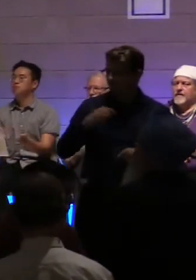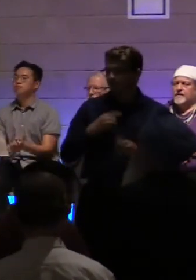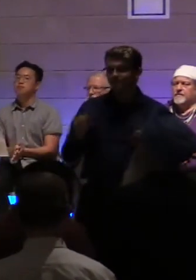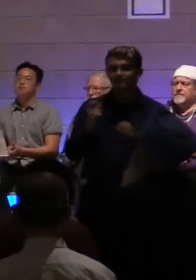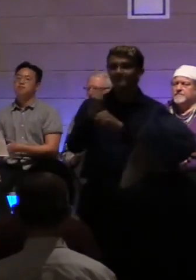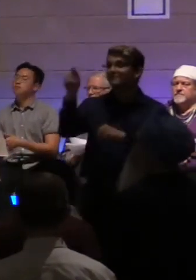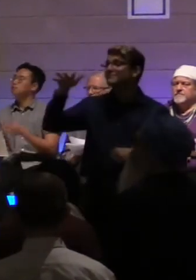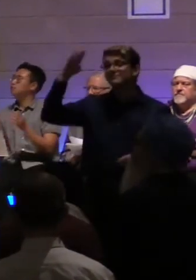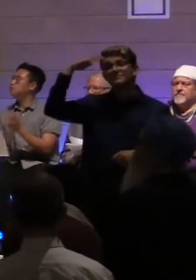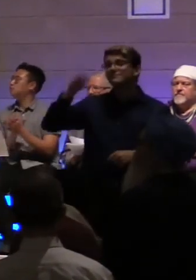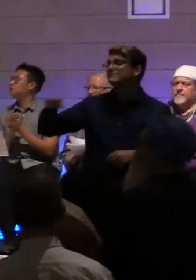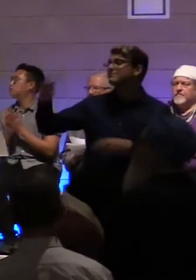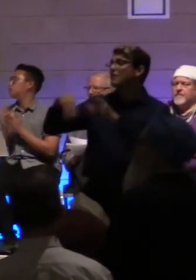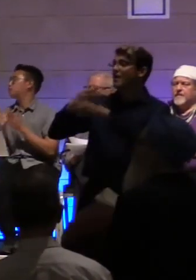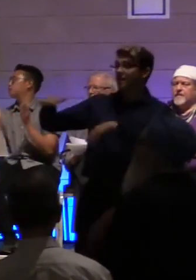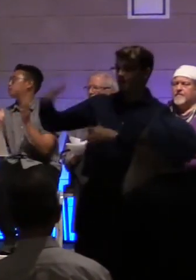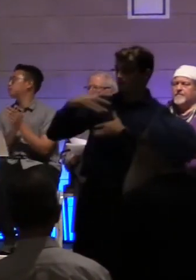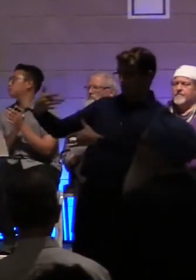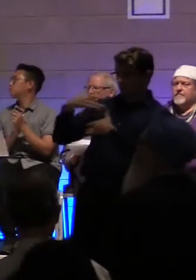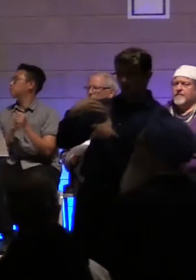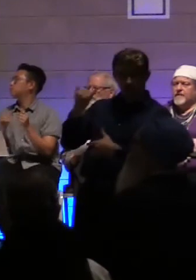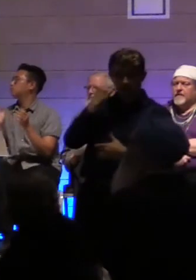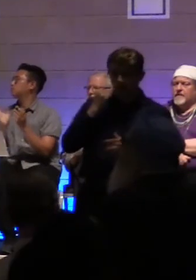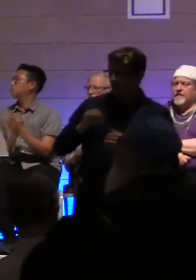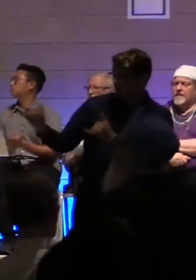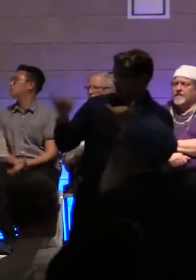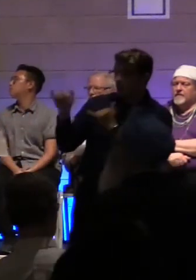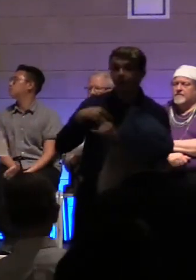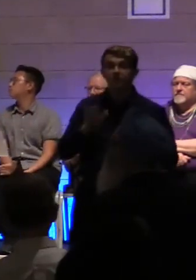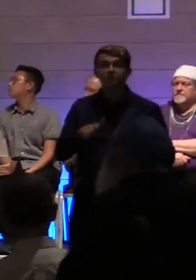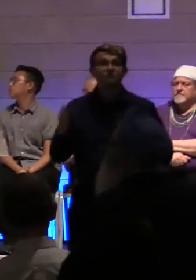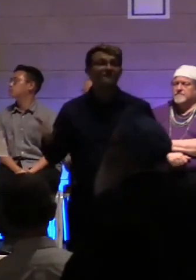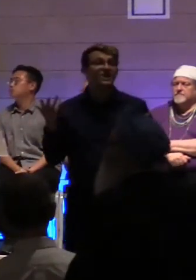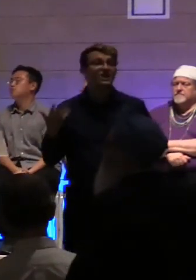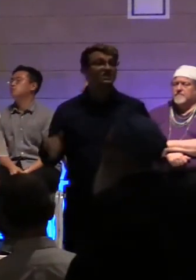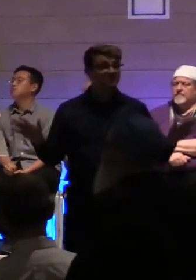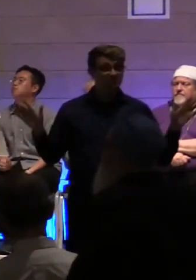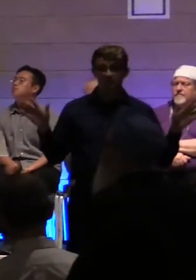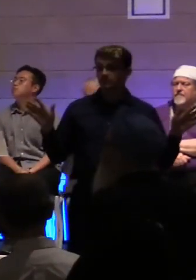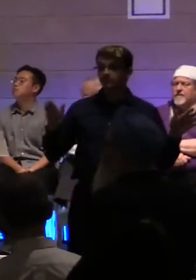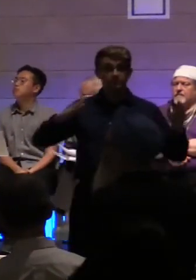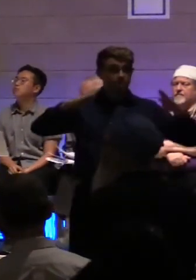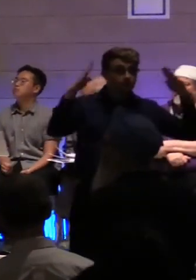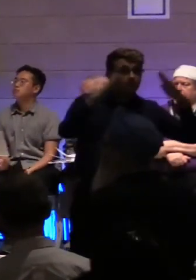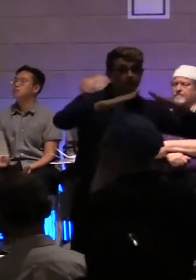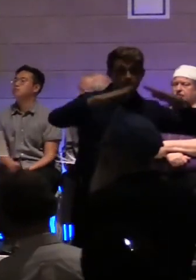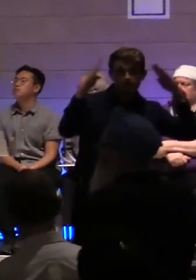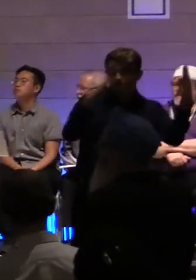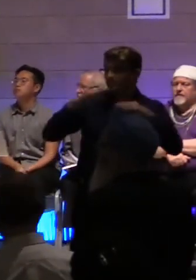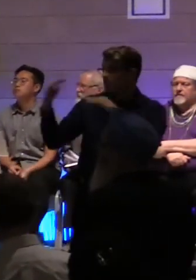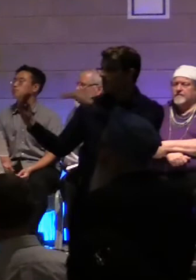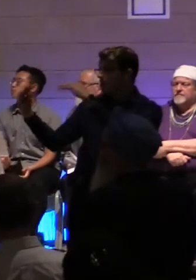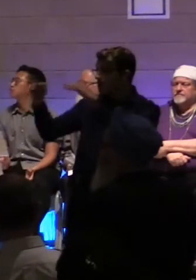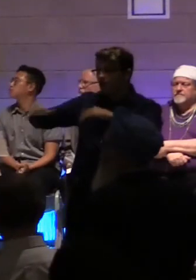Statistics said I should be dead by now. Trouble and wars all